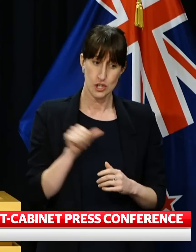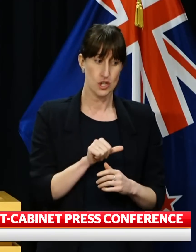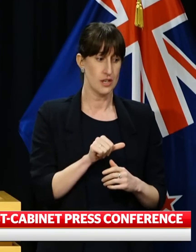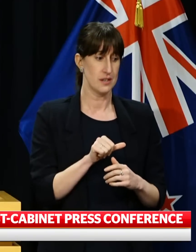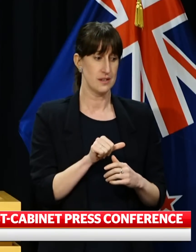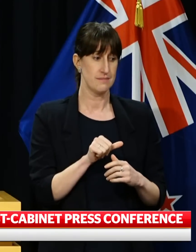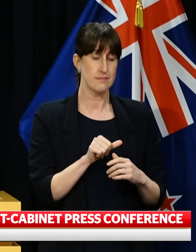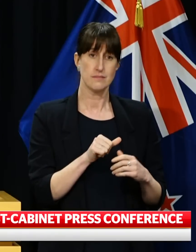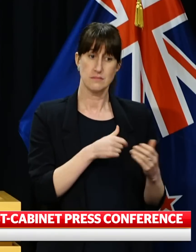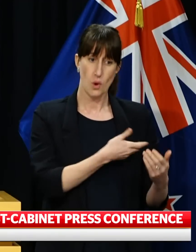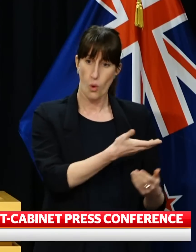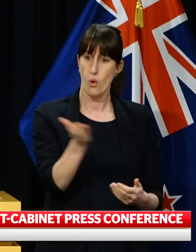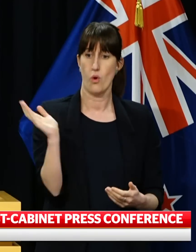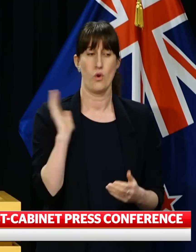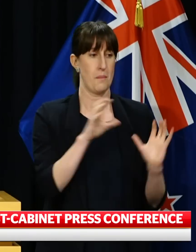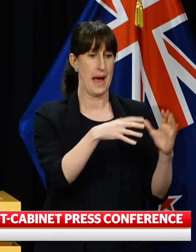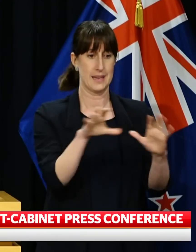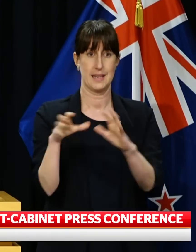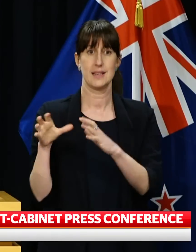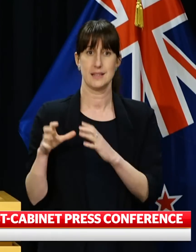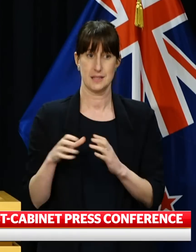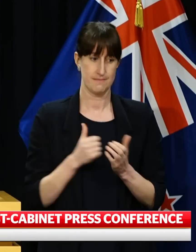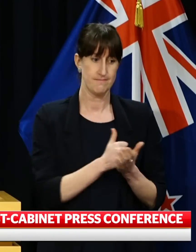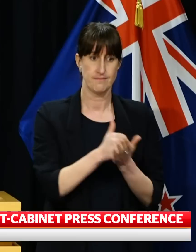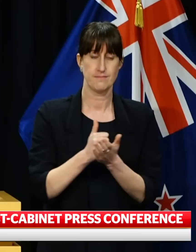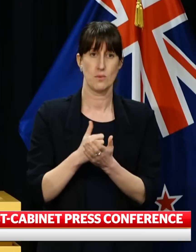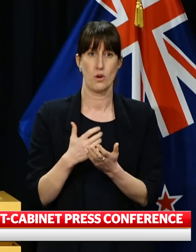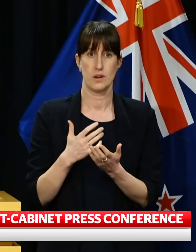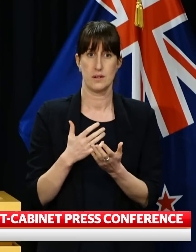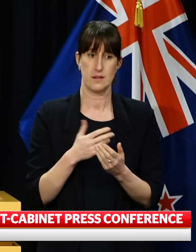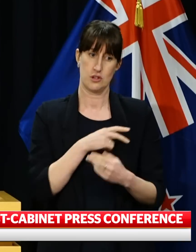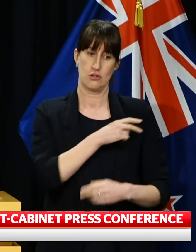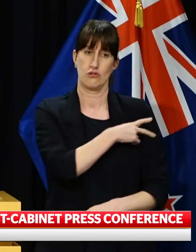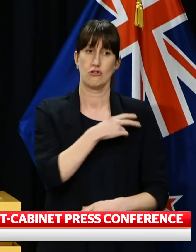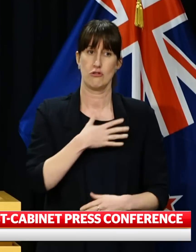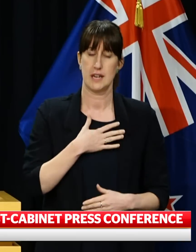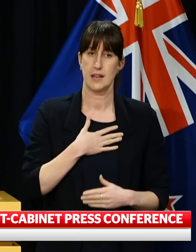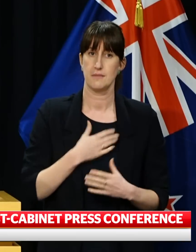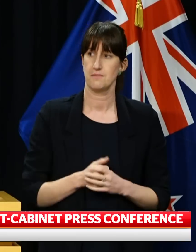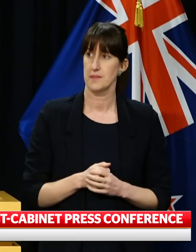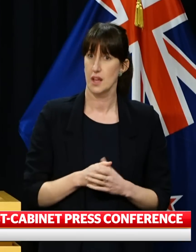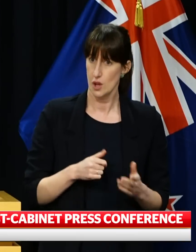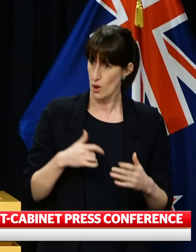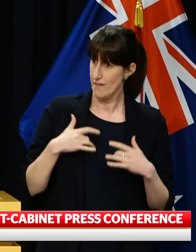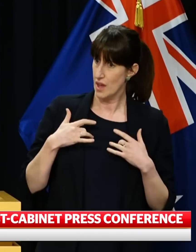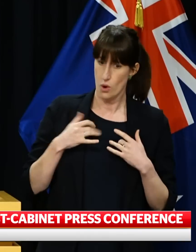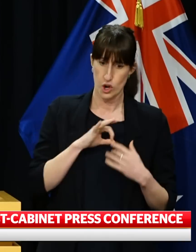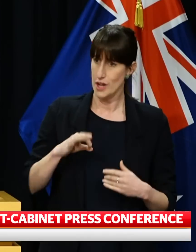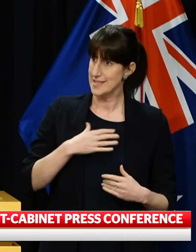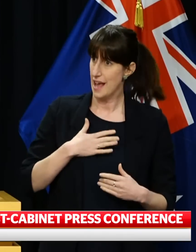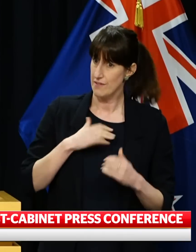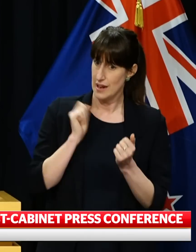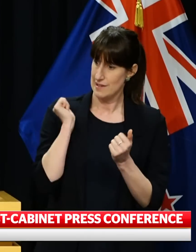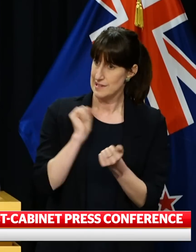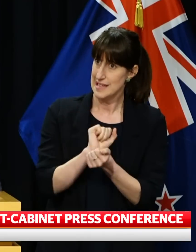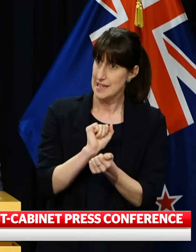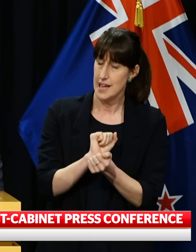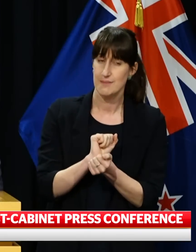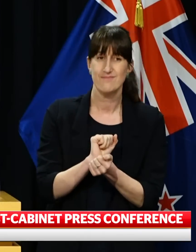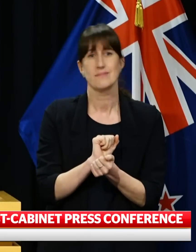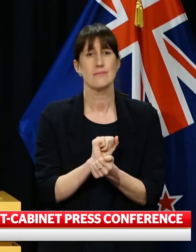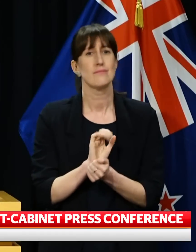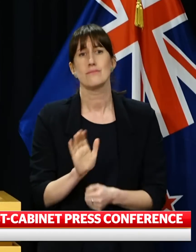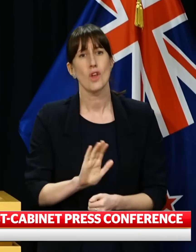Parliament to ensure that we can give effect to that. What you're told, Willie? I didn't feel unsafe. Obviously, it was